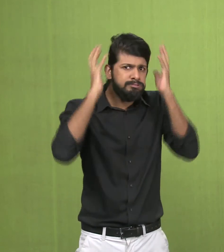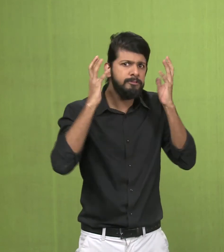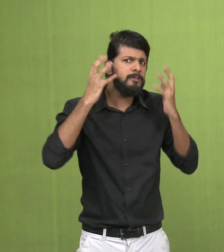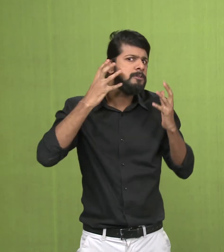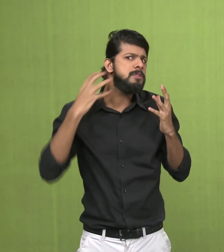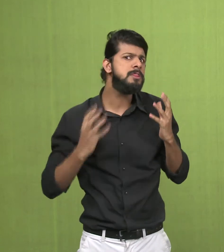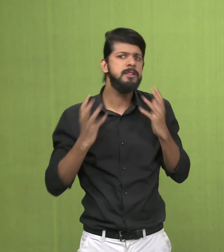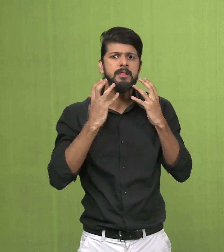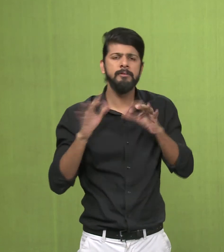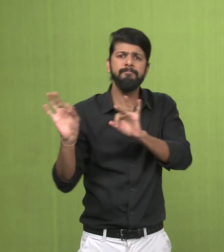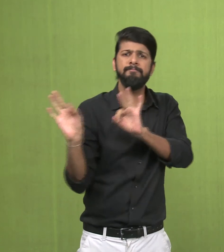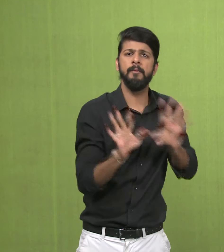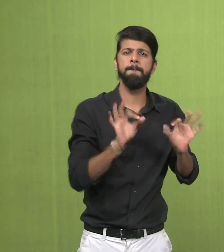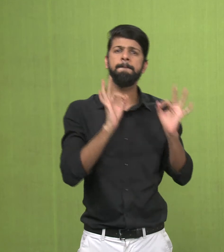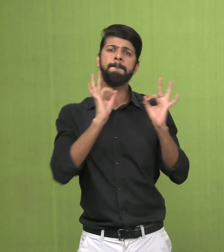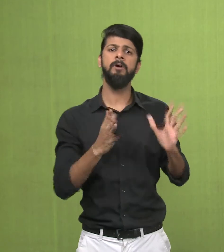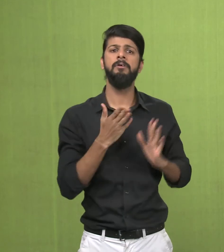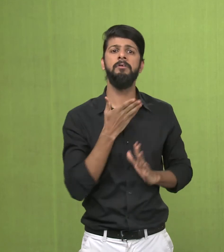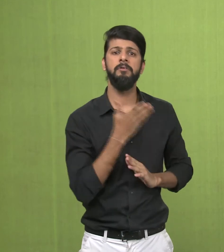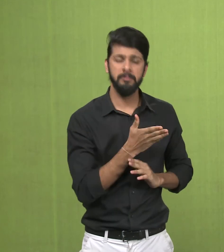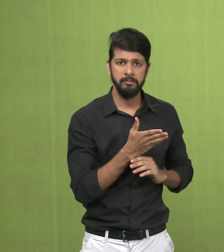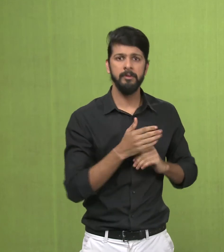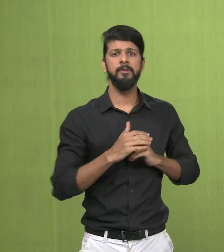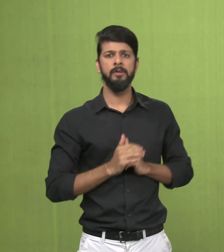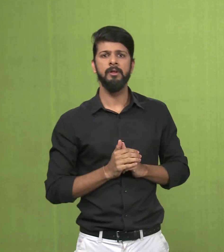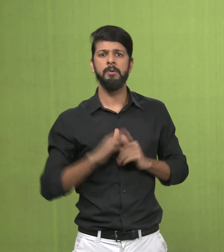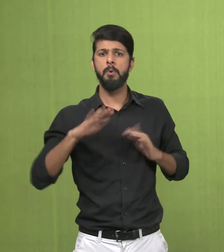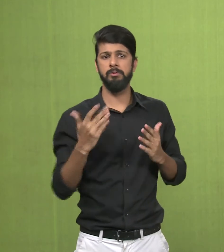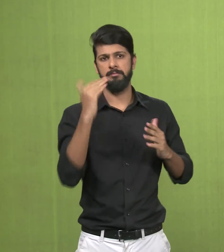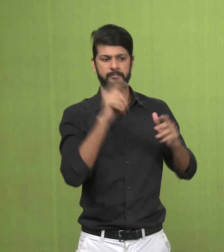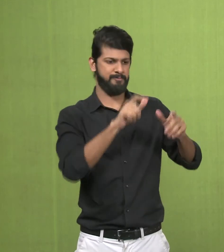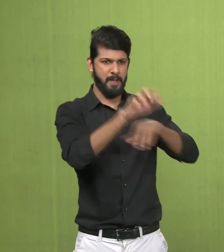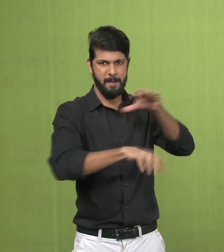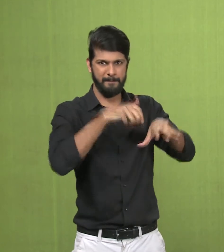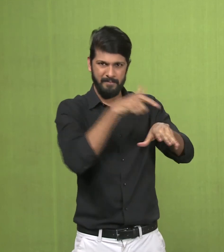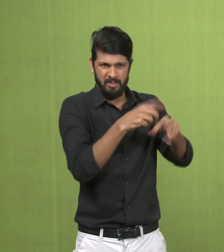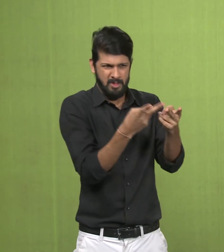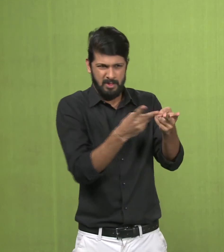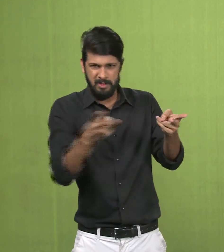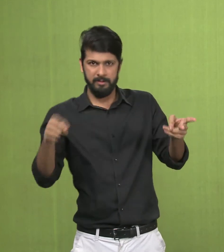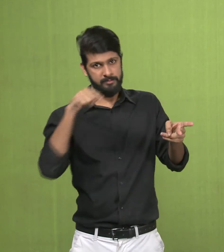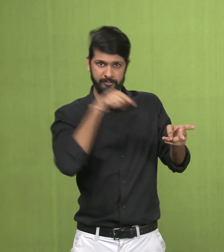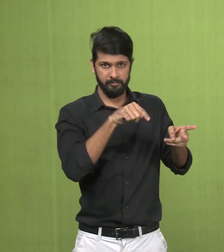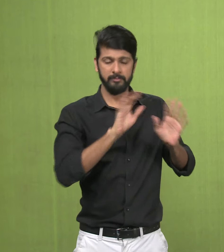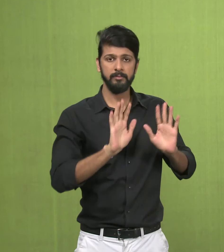or animal figures. The artists were able to depict figures very